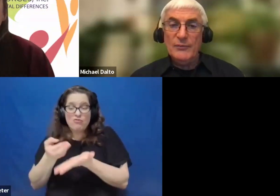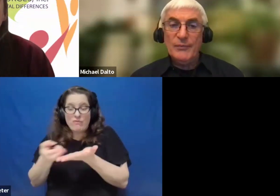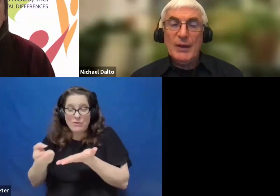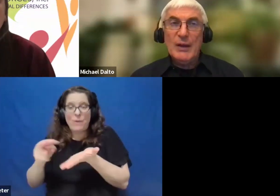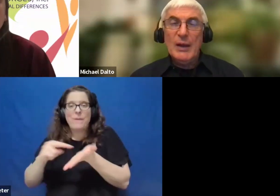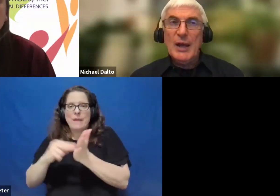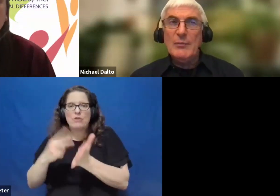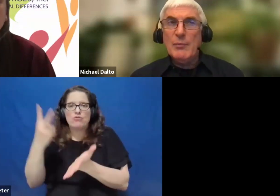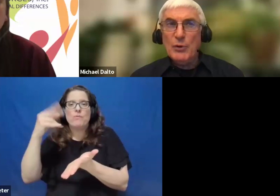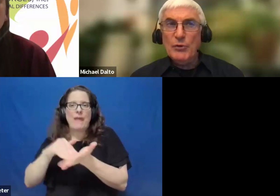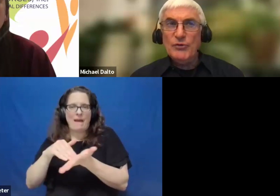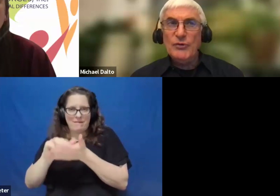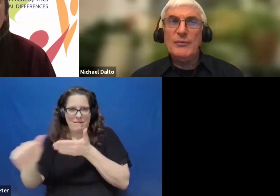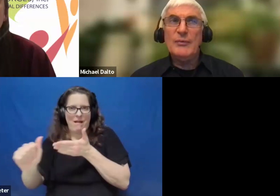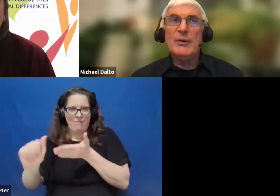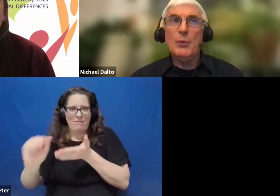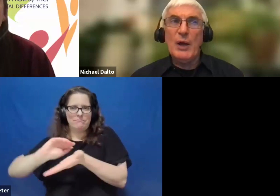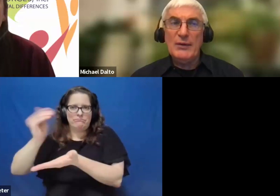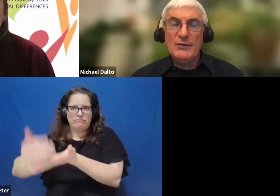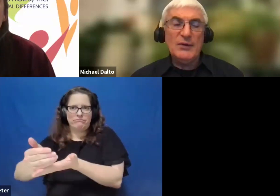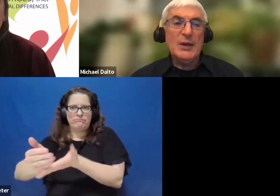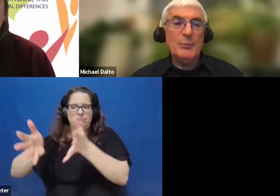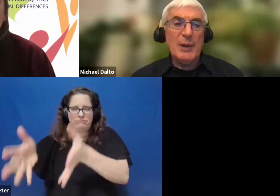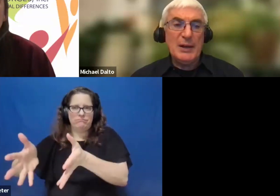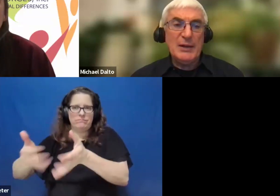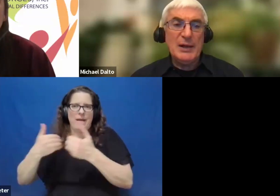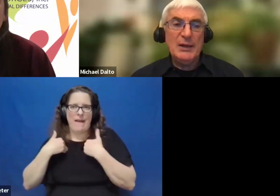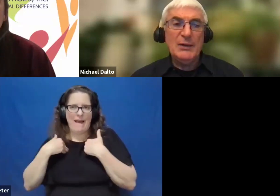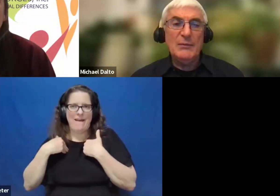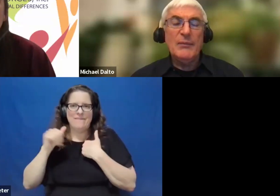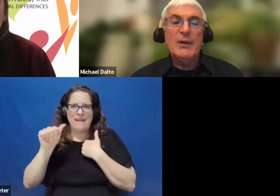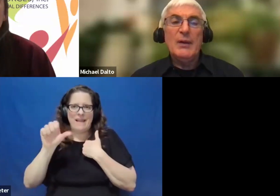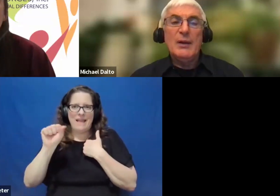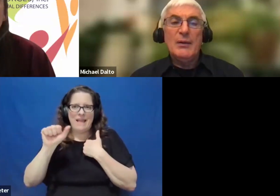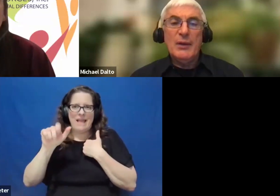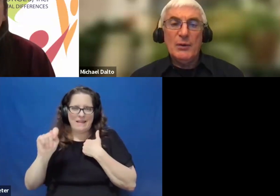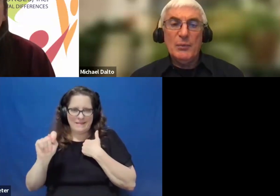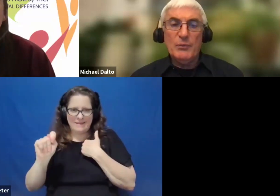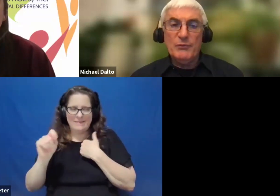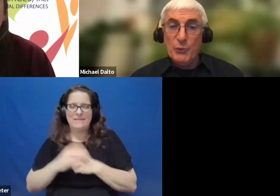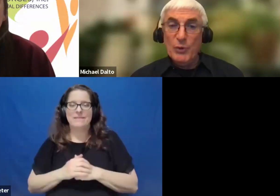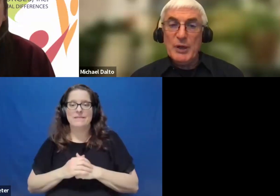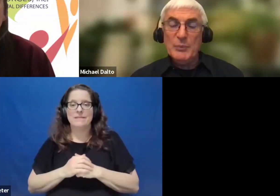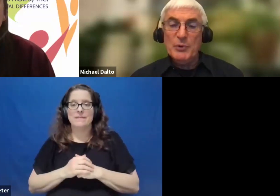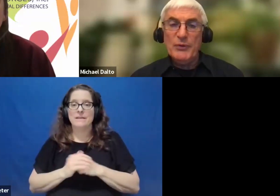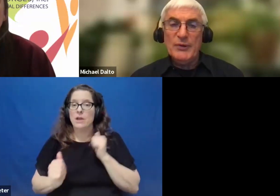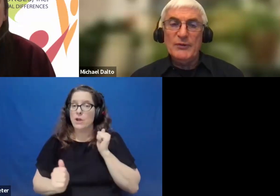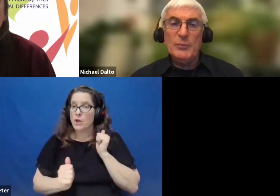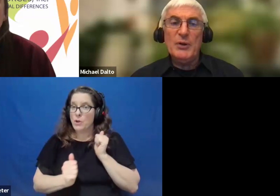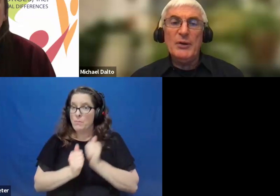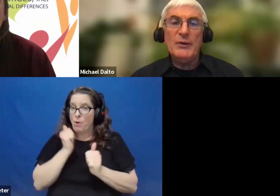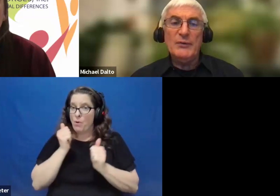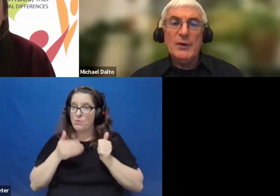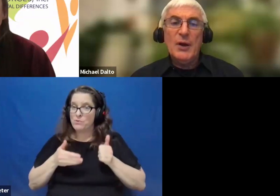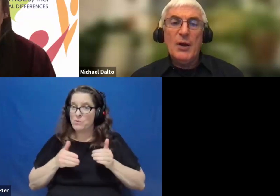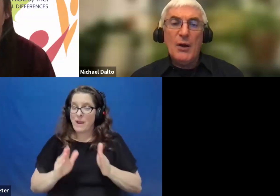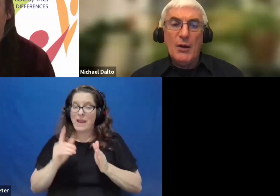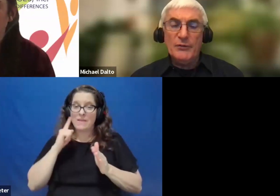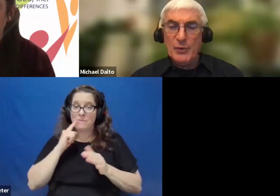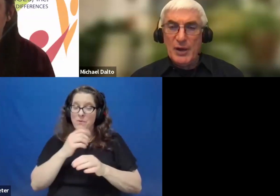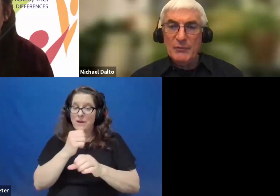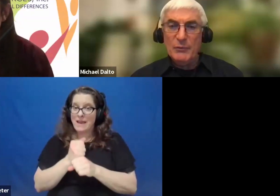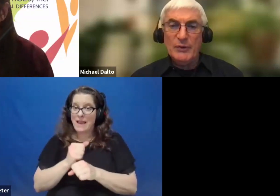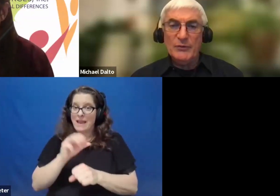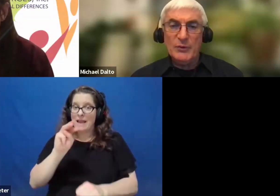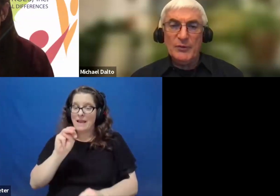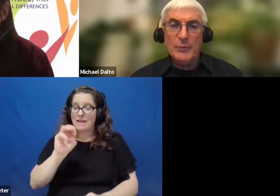$2,000. And most ways to get Medicaid that are for people with disabilities